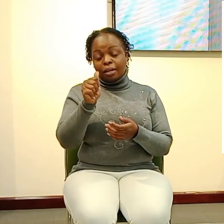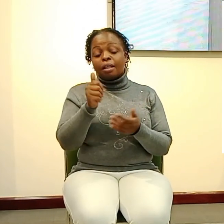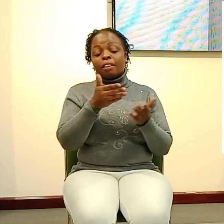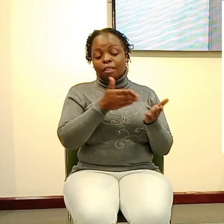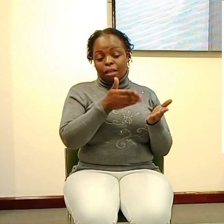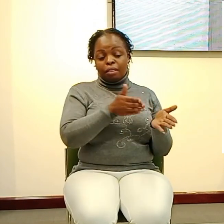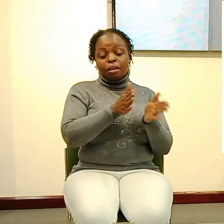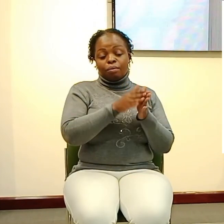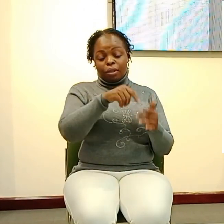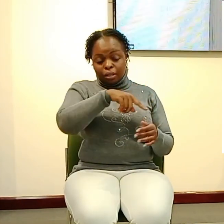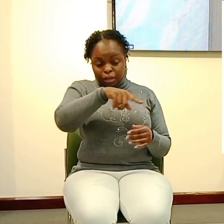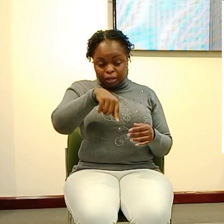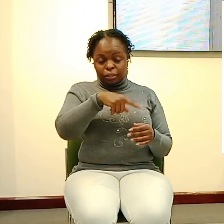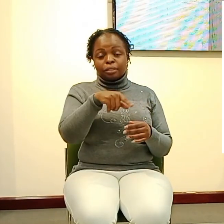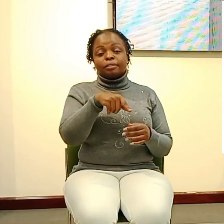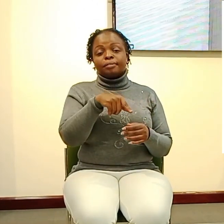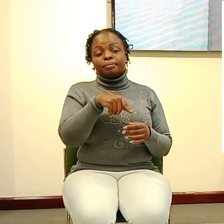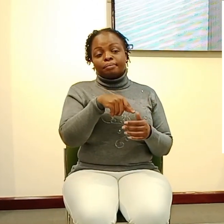journey.